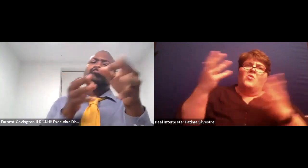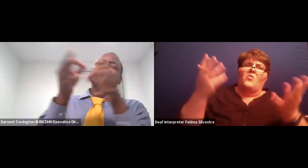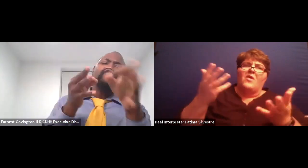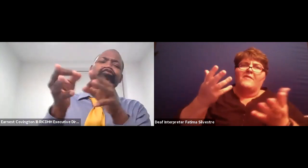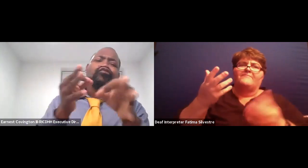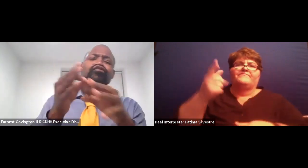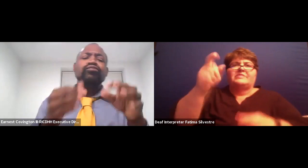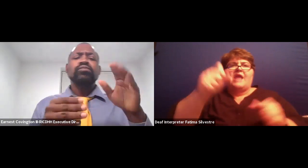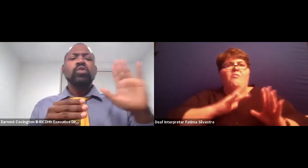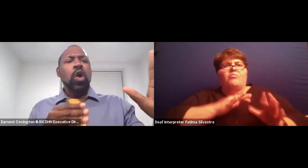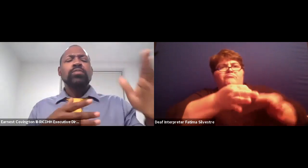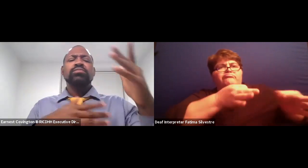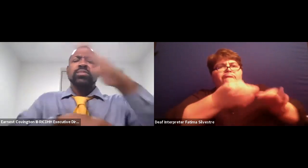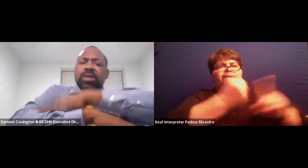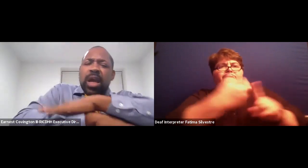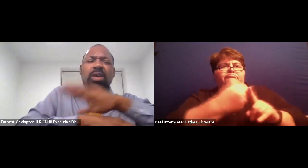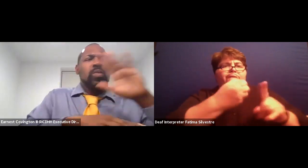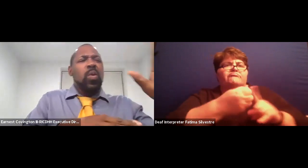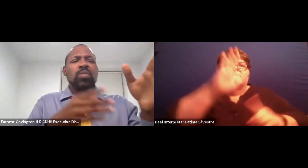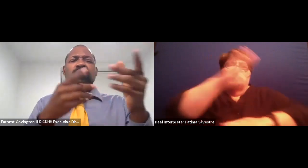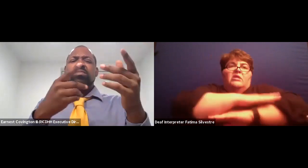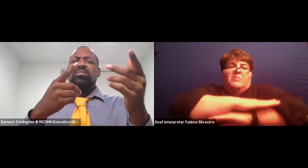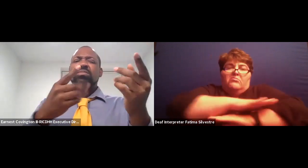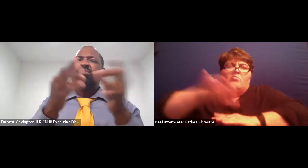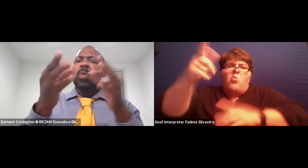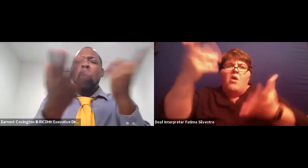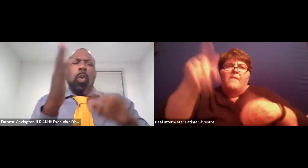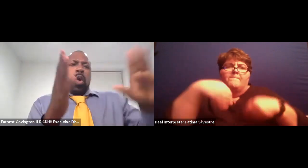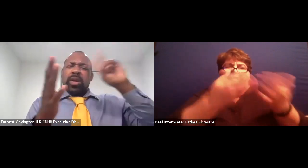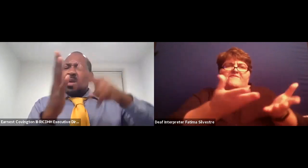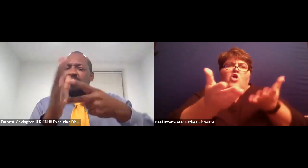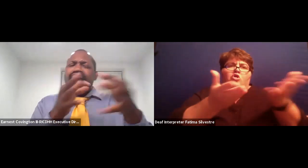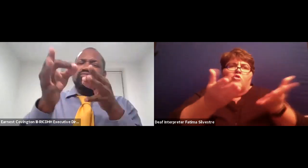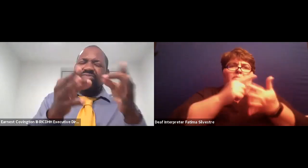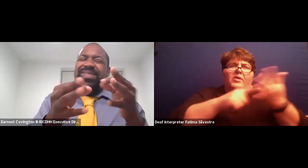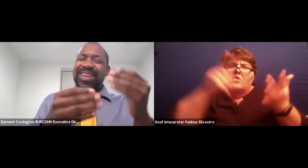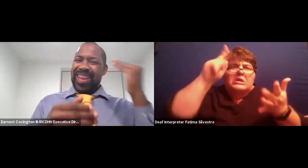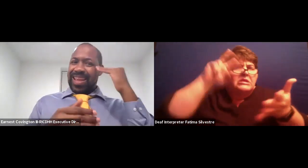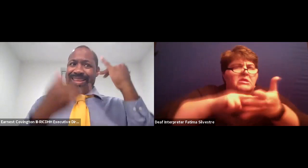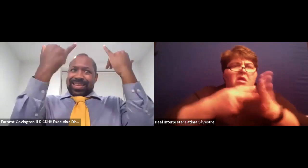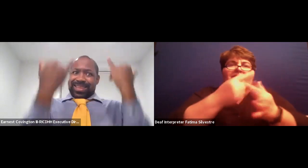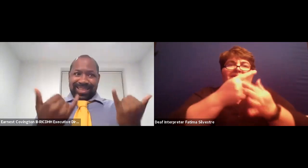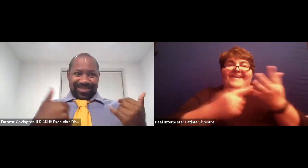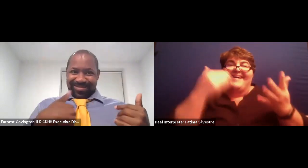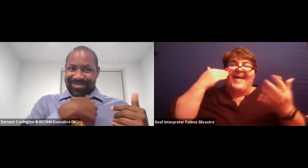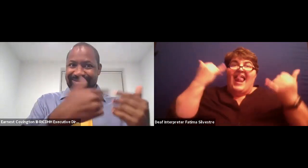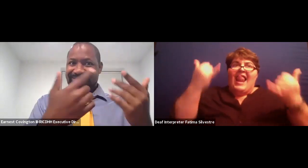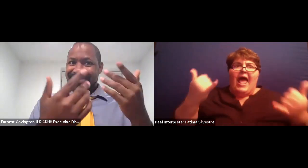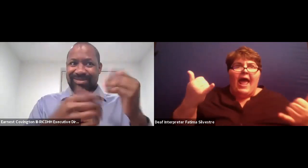people. And so we can't do that this year, unfortunately. We can't set up tables and have you come